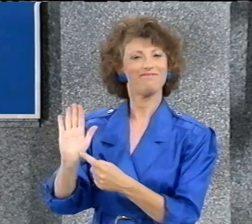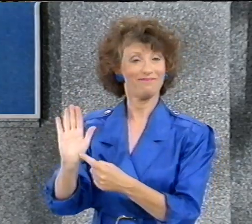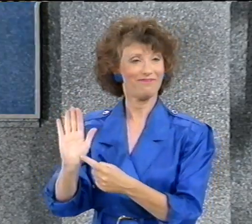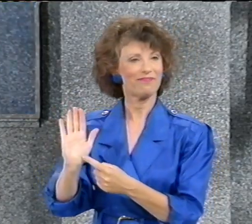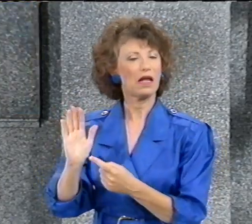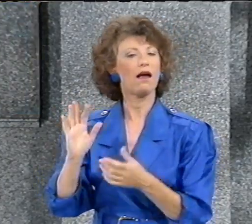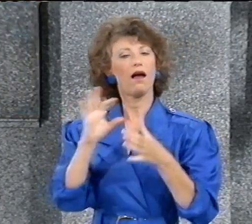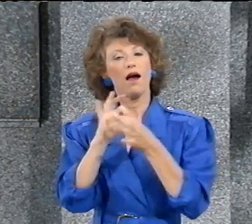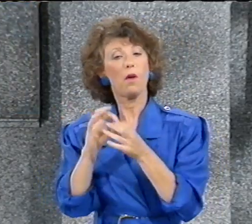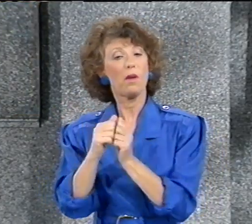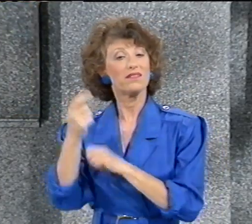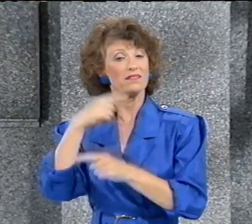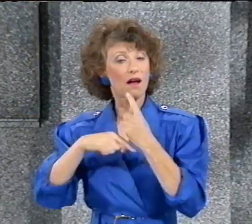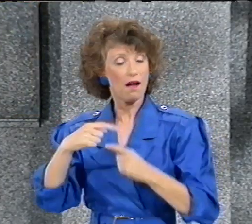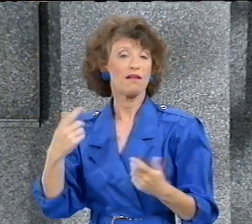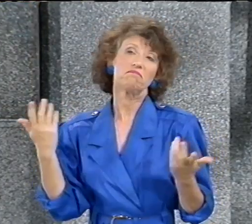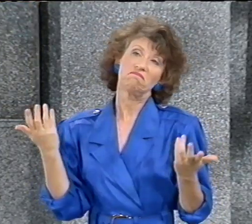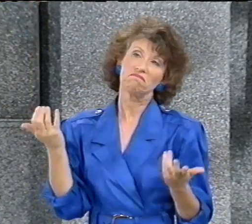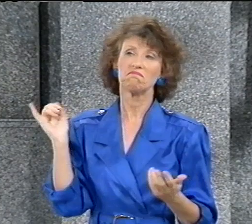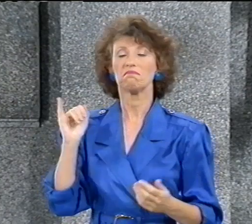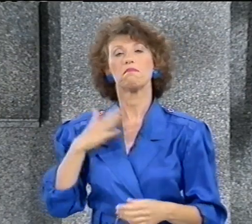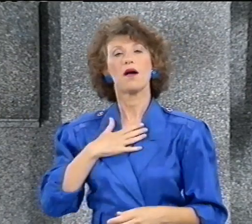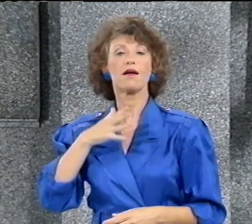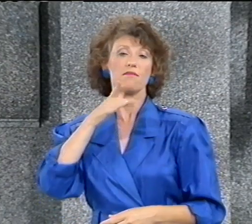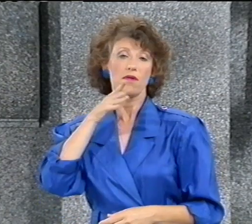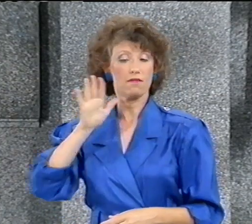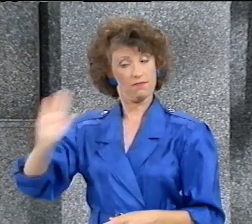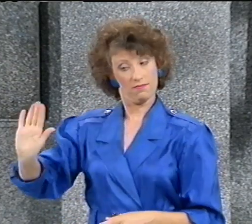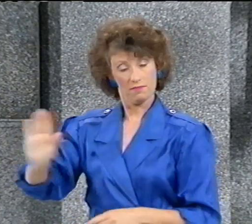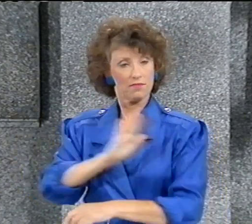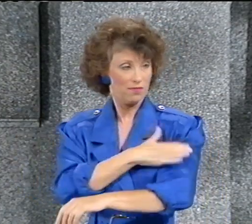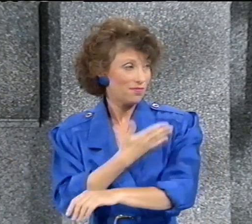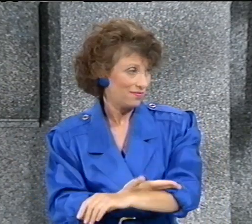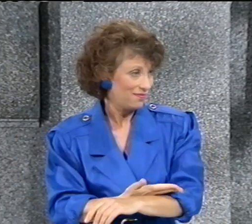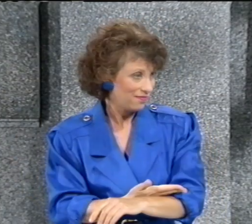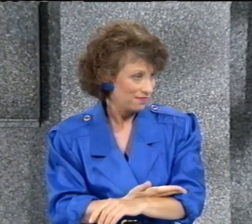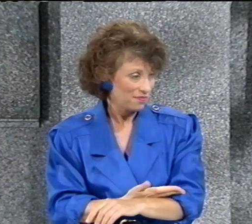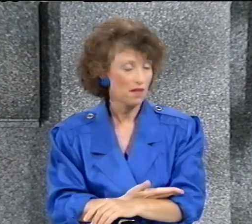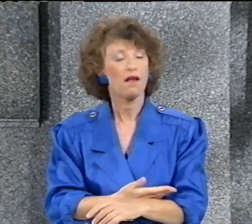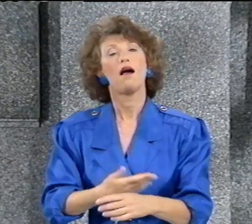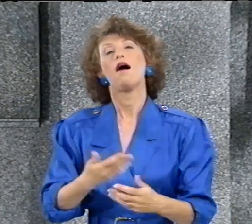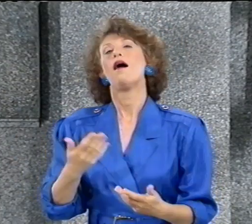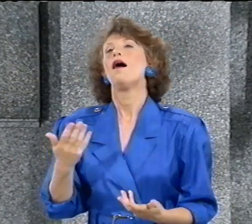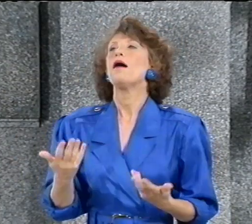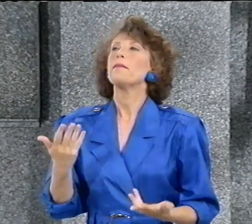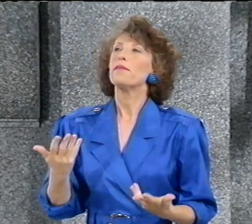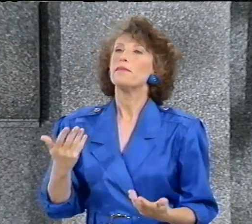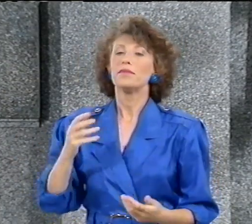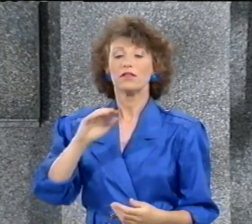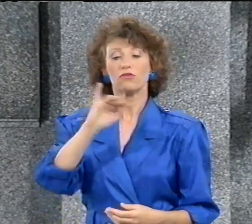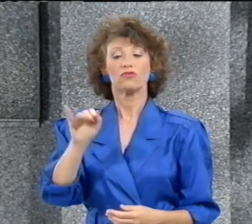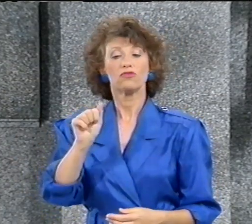Yes, with the palm. We can use that possessive sign with a fingerspelled word. For example, my mother's